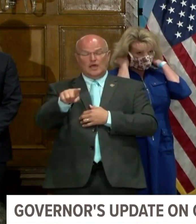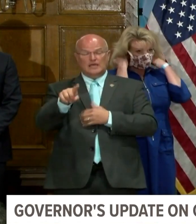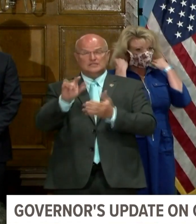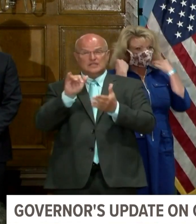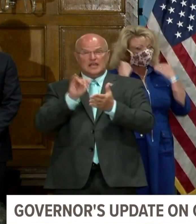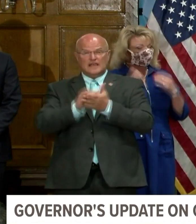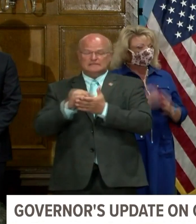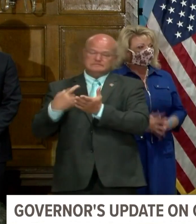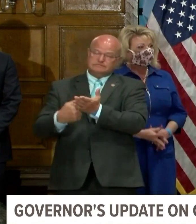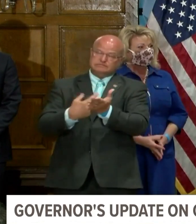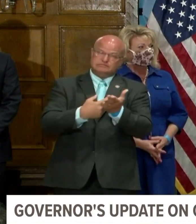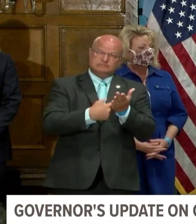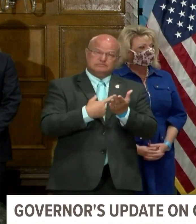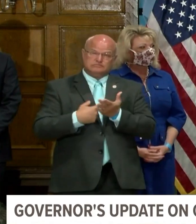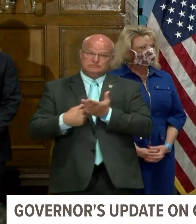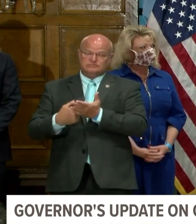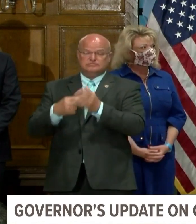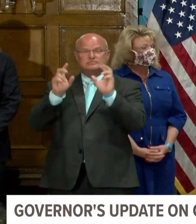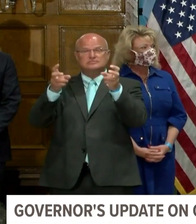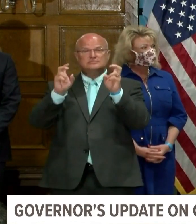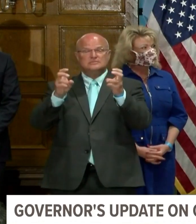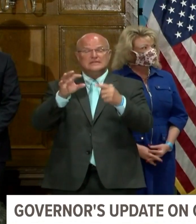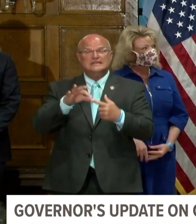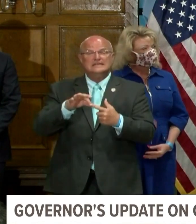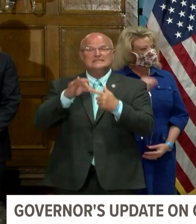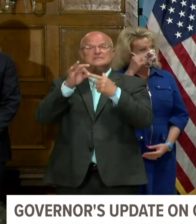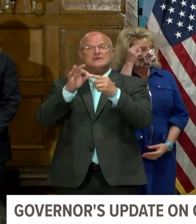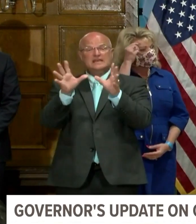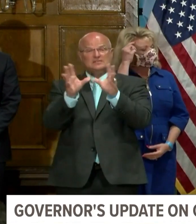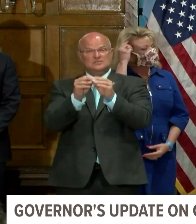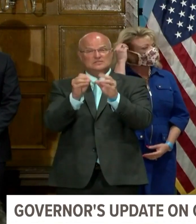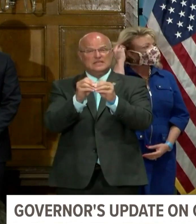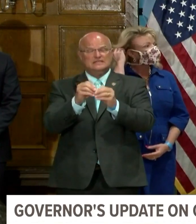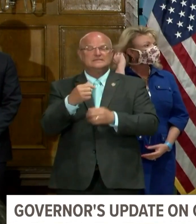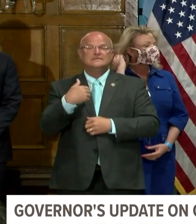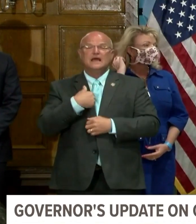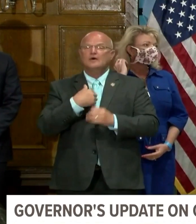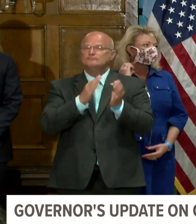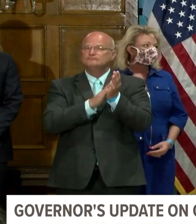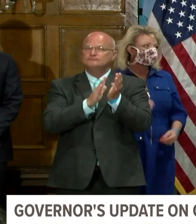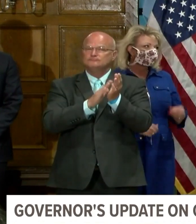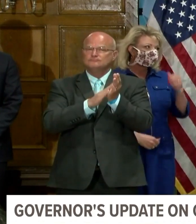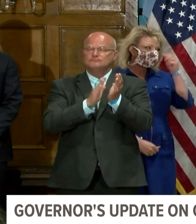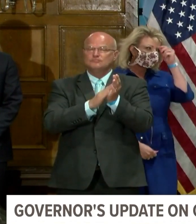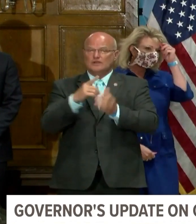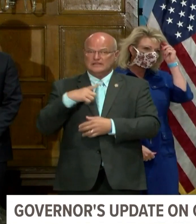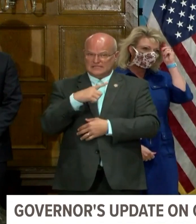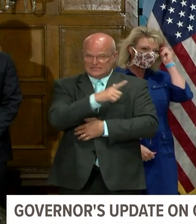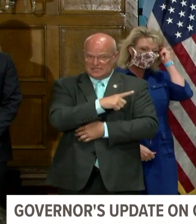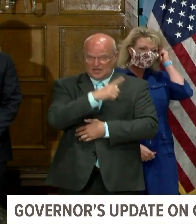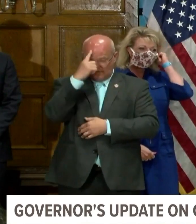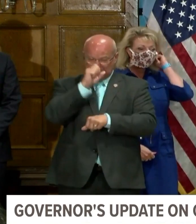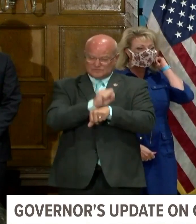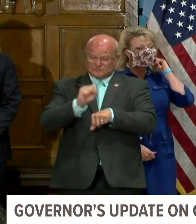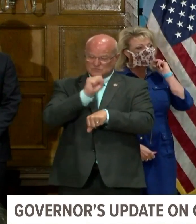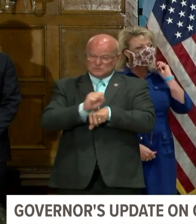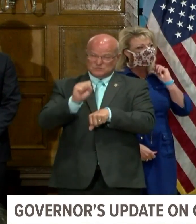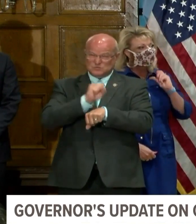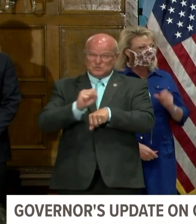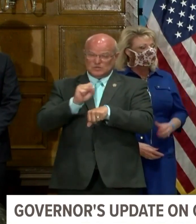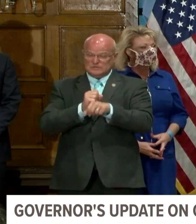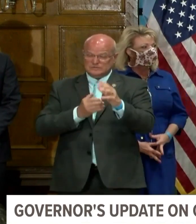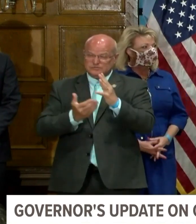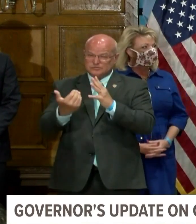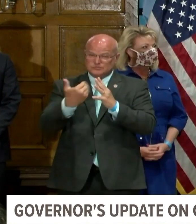been bantered about in terms of a special session, and I want to applaud the General Assembly for working through this